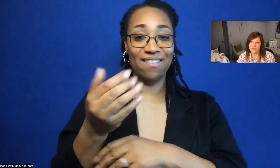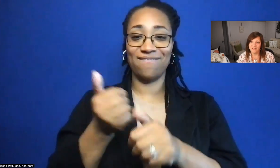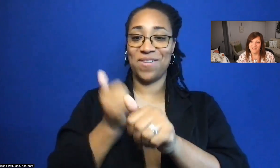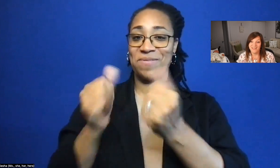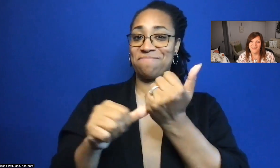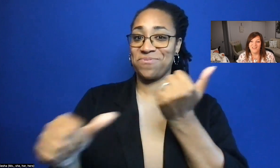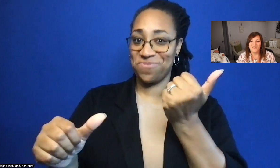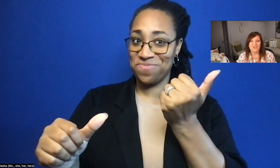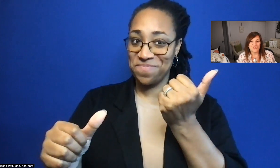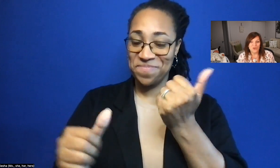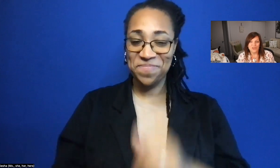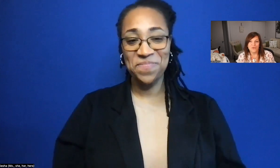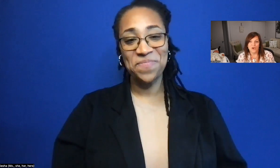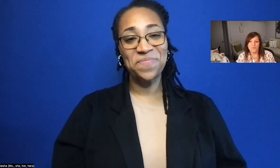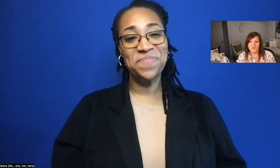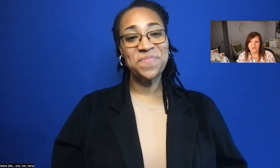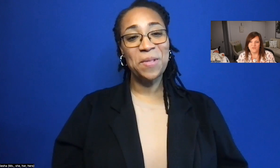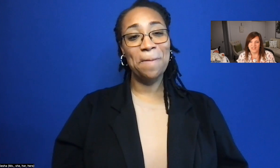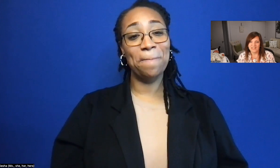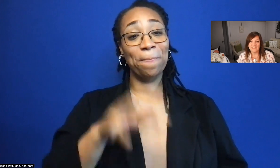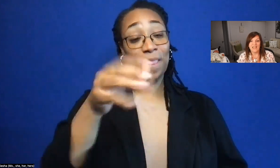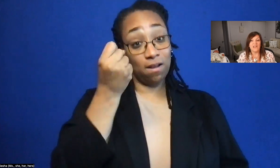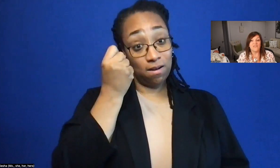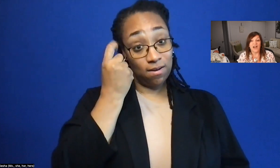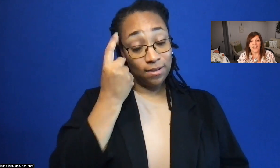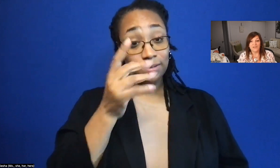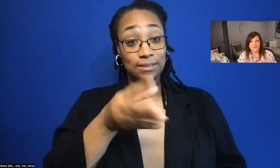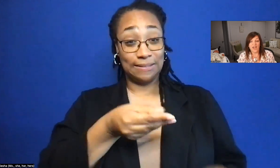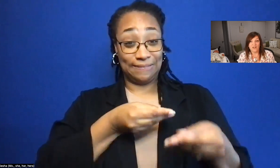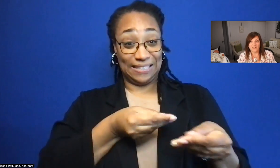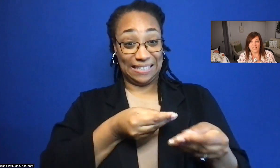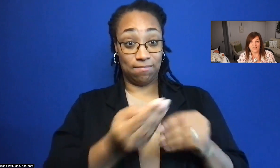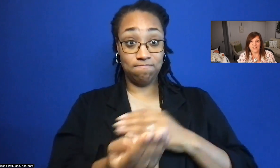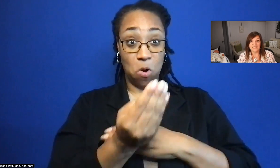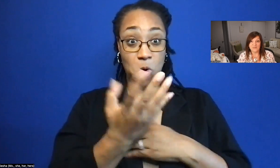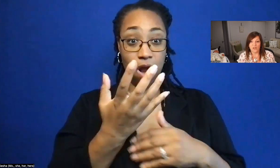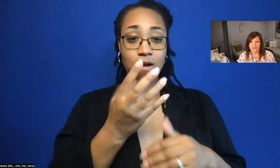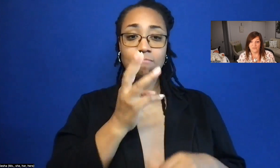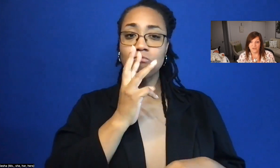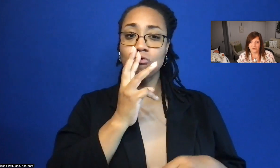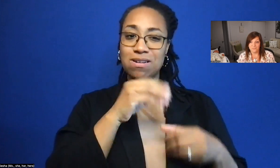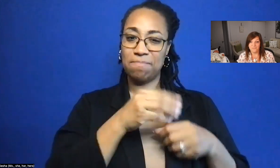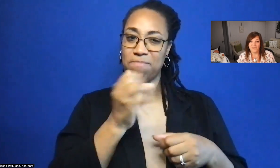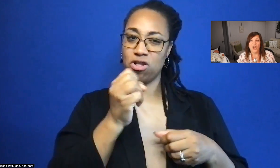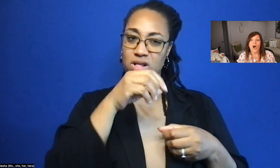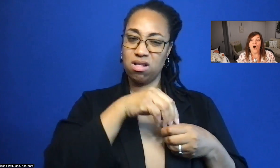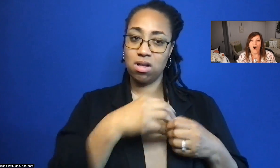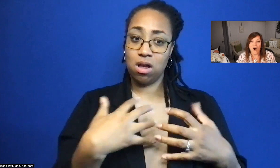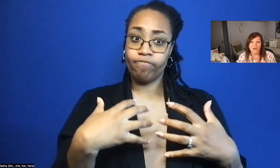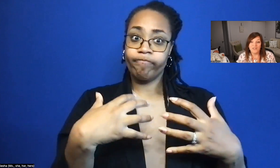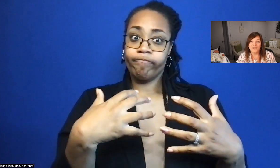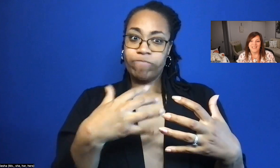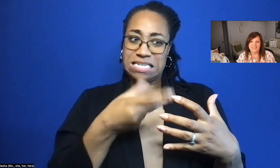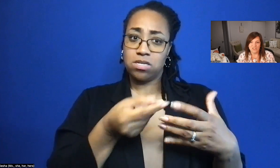milk. The shorter you go between feedings, the higher the fat content and smaller the volume.